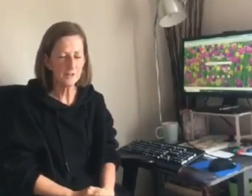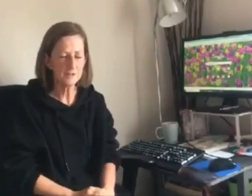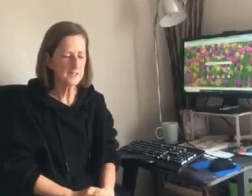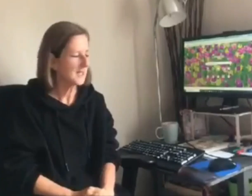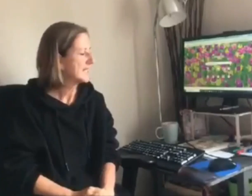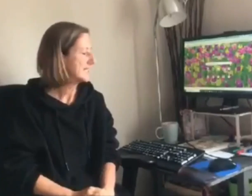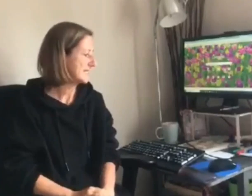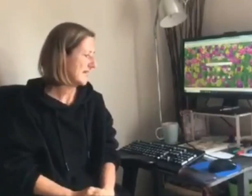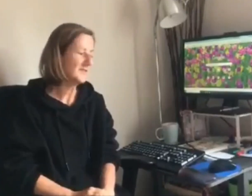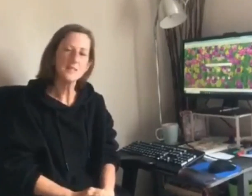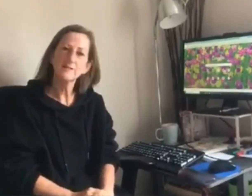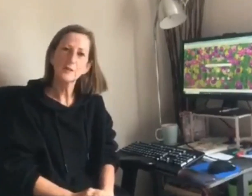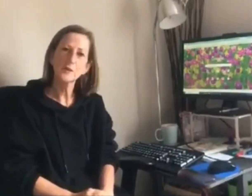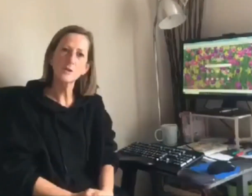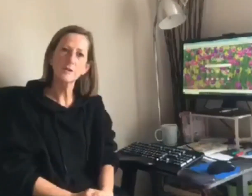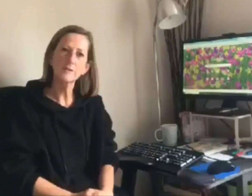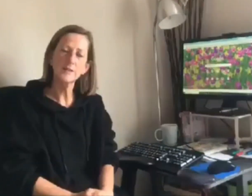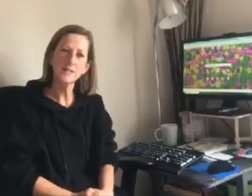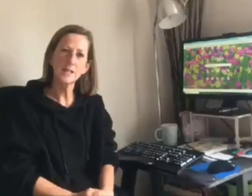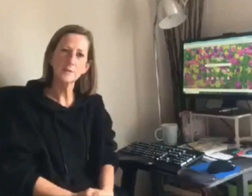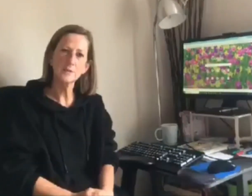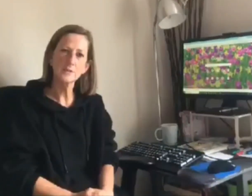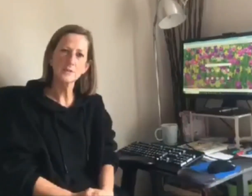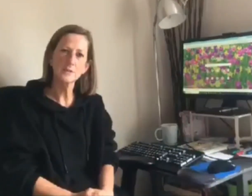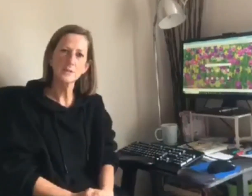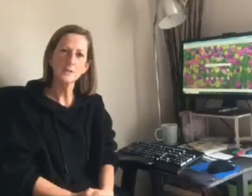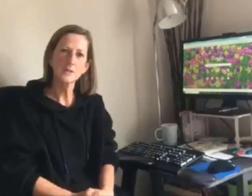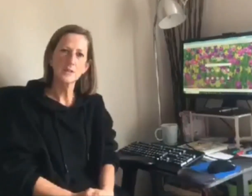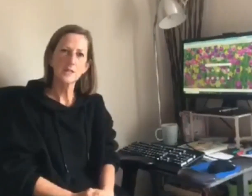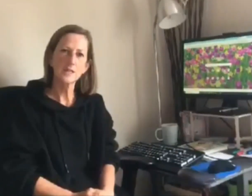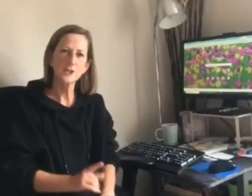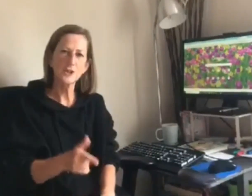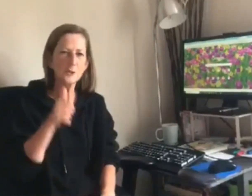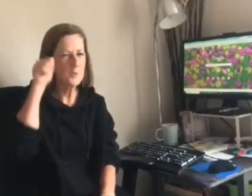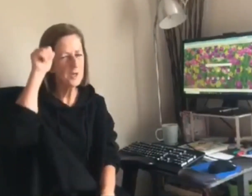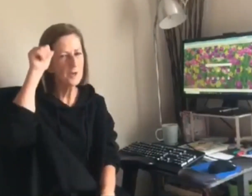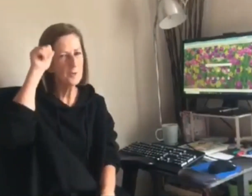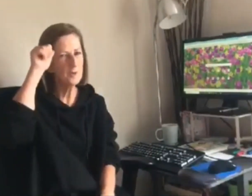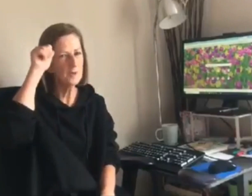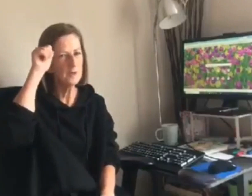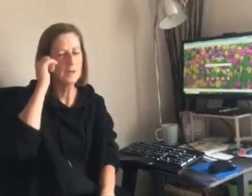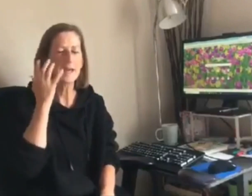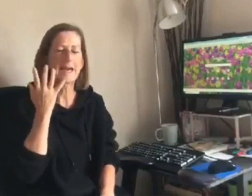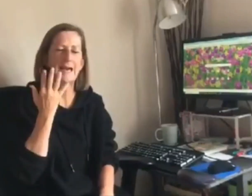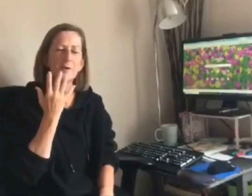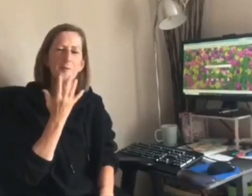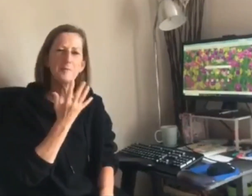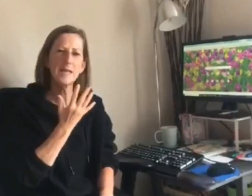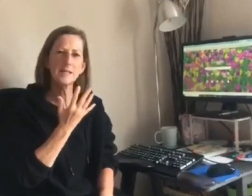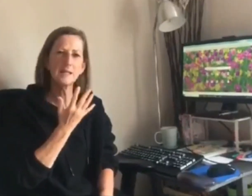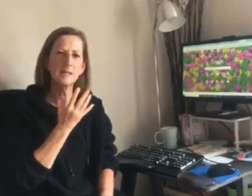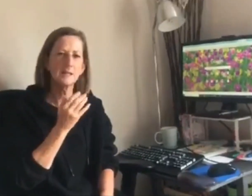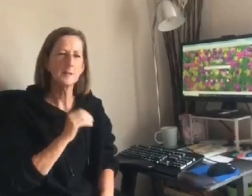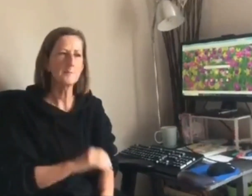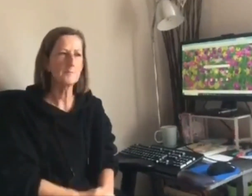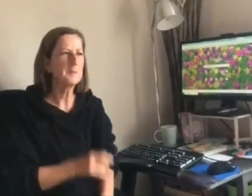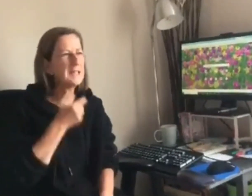got 74 videos. And do you know how many